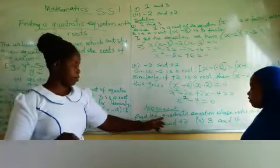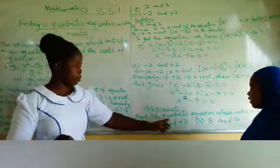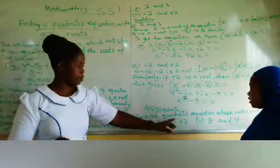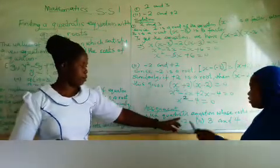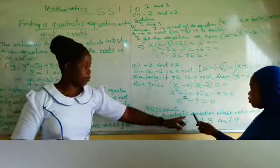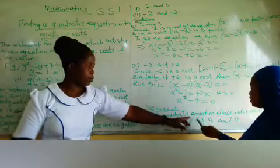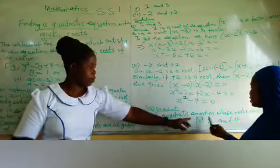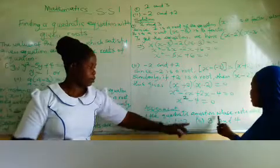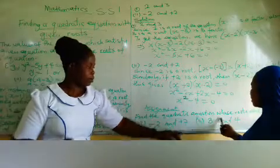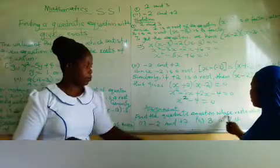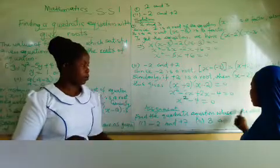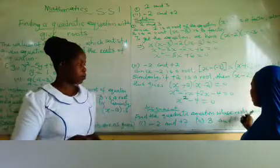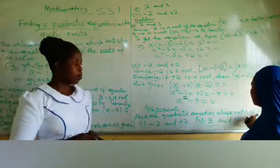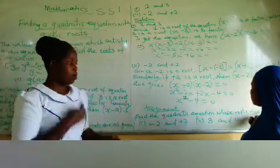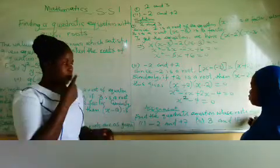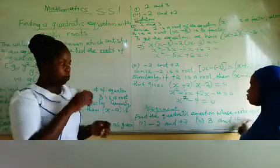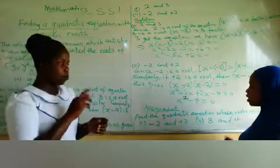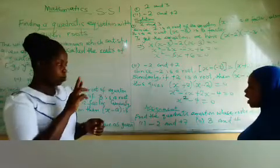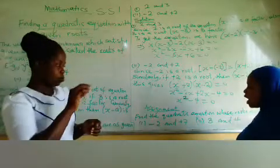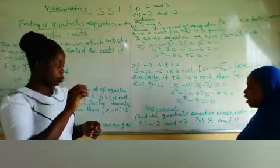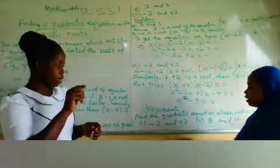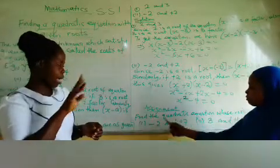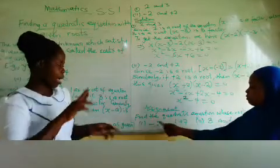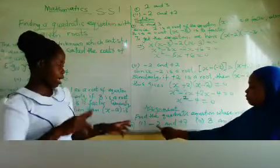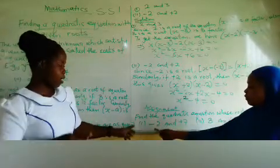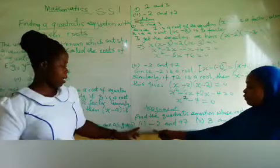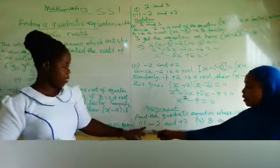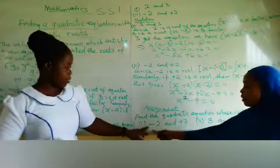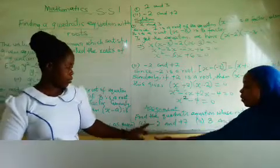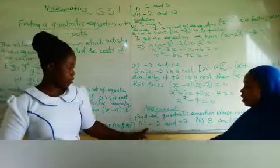Find the quadratic equation whose roots are number 1,